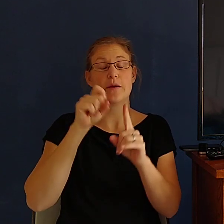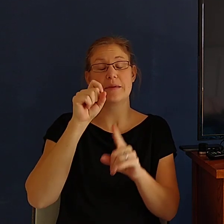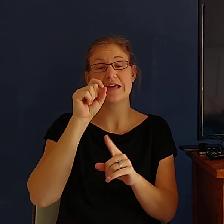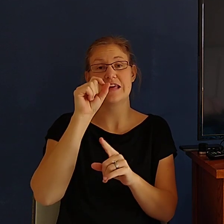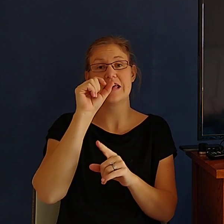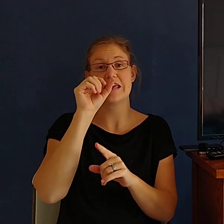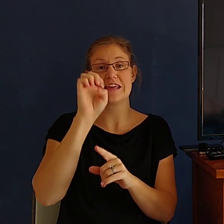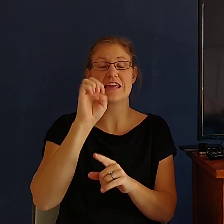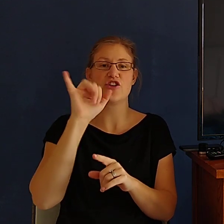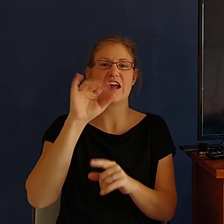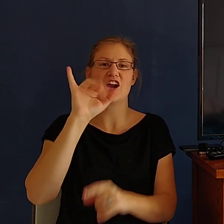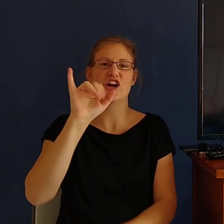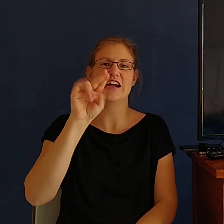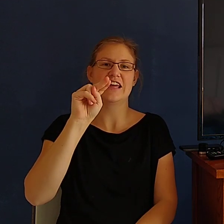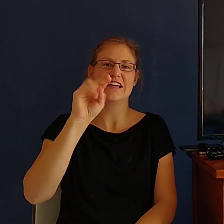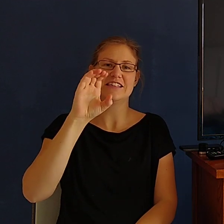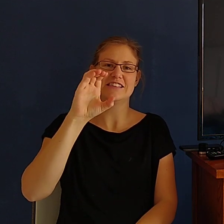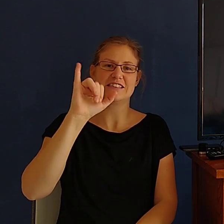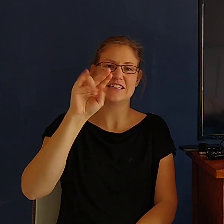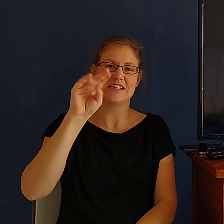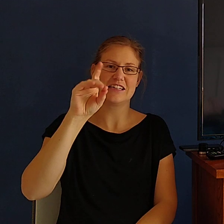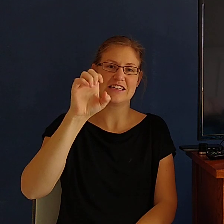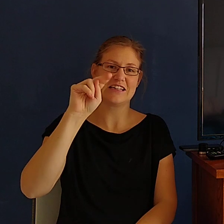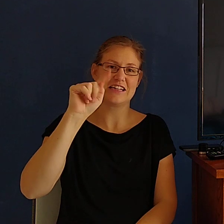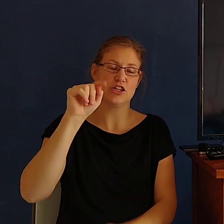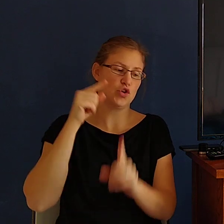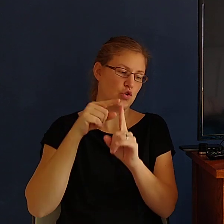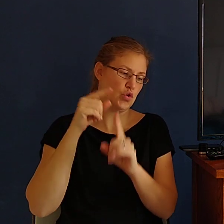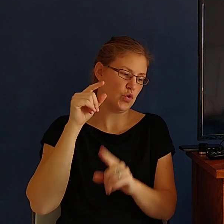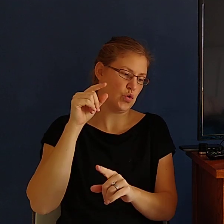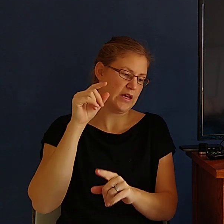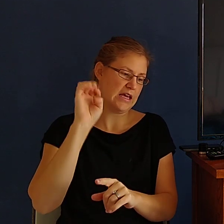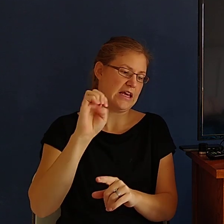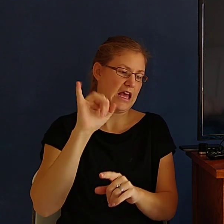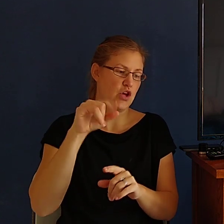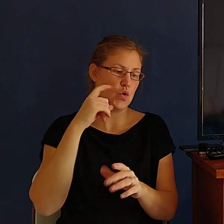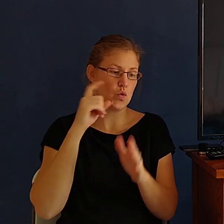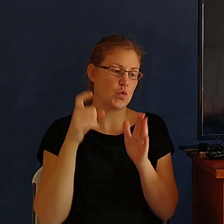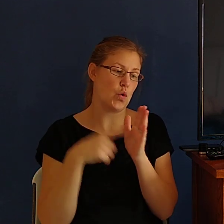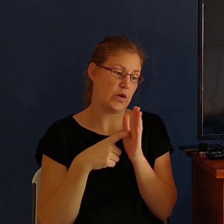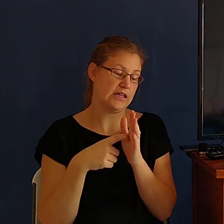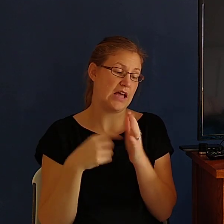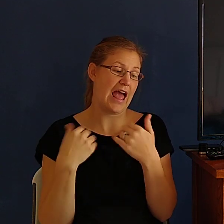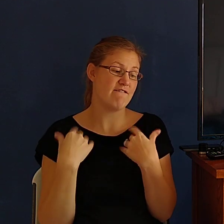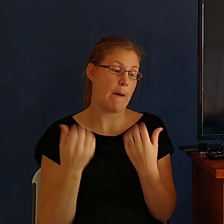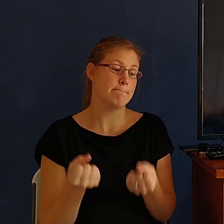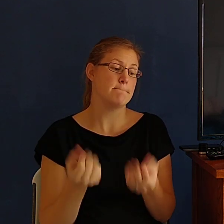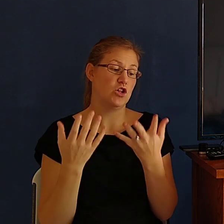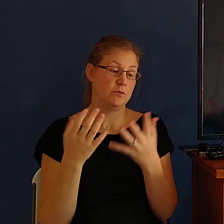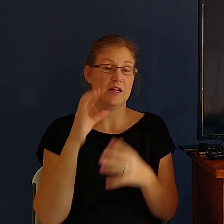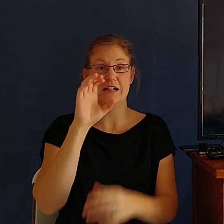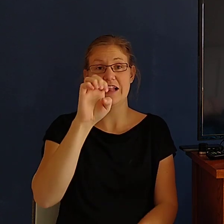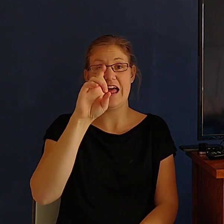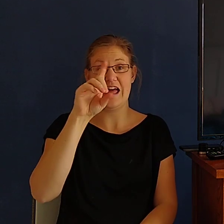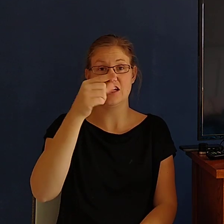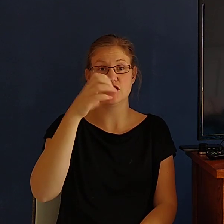E, all the edges, and you can notice that there are multiple edges that are